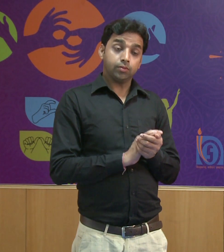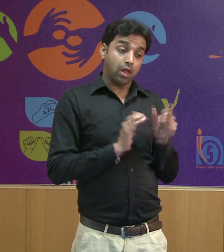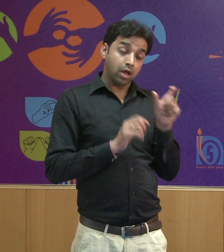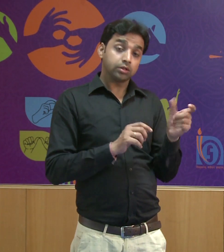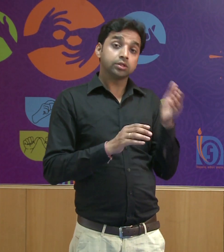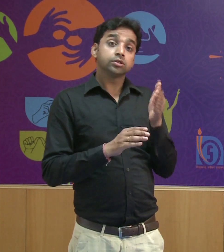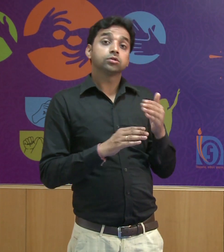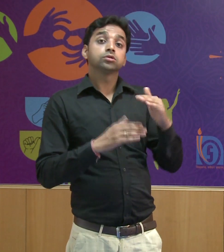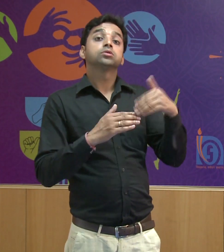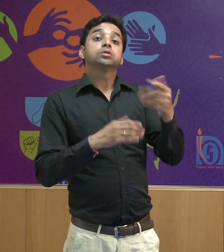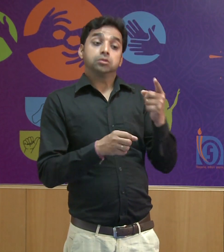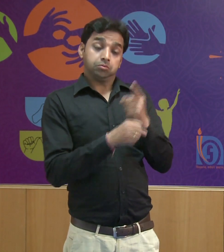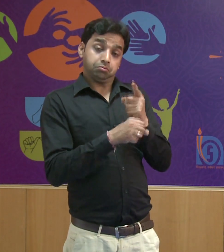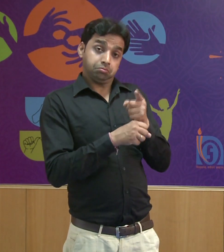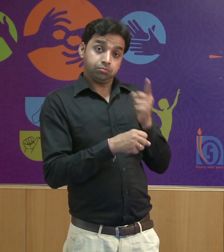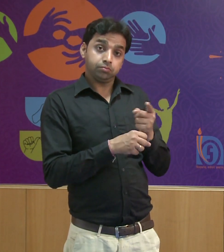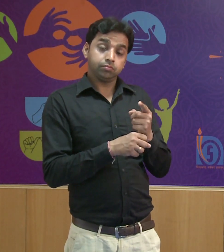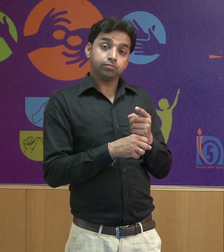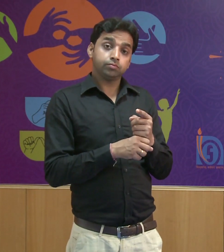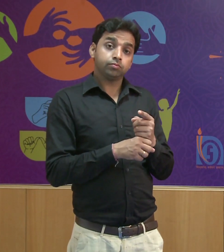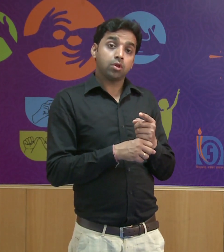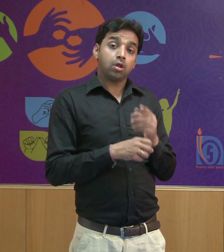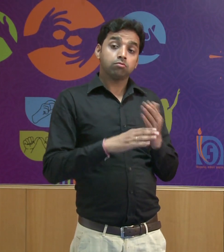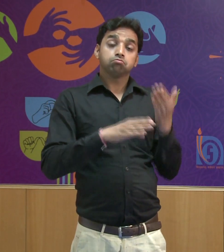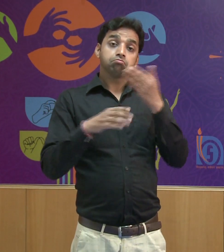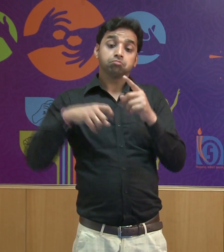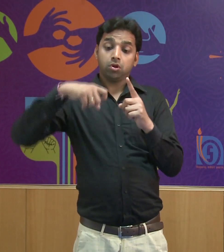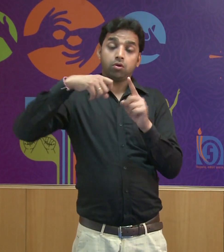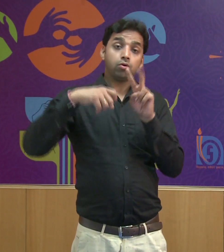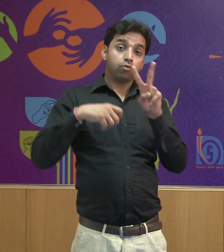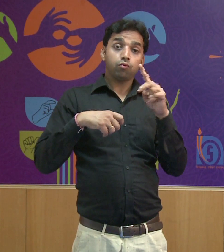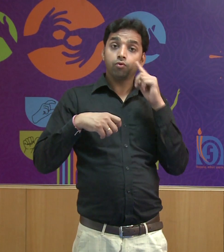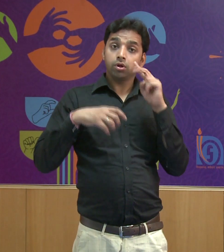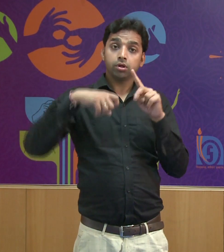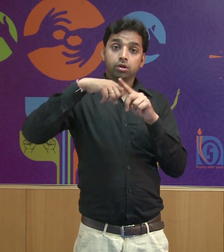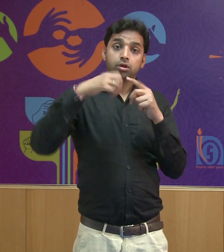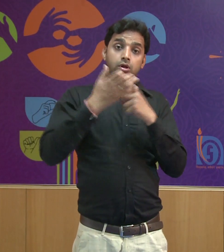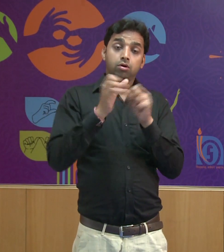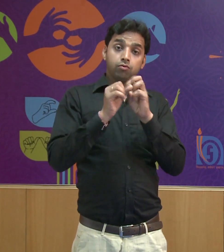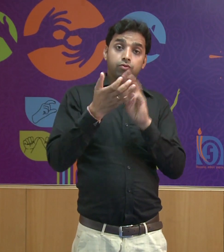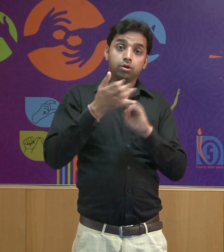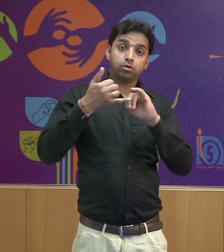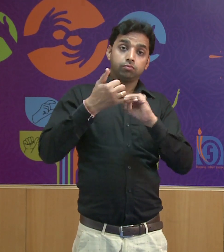Atisha, a teacher at Vikramshila University, also went to